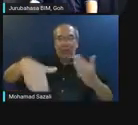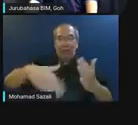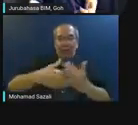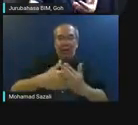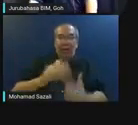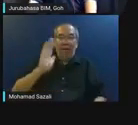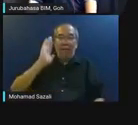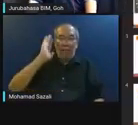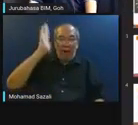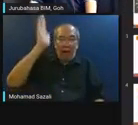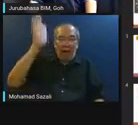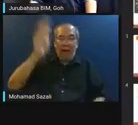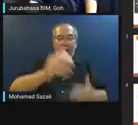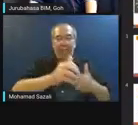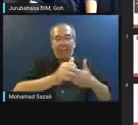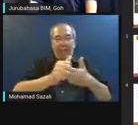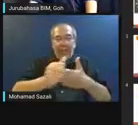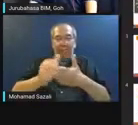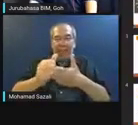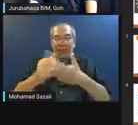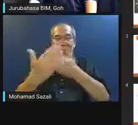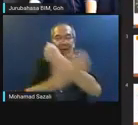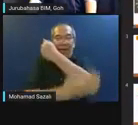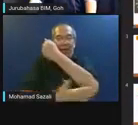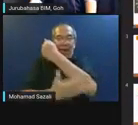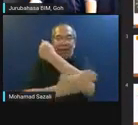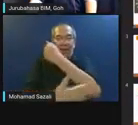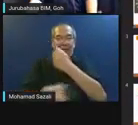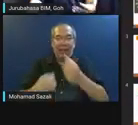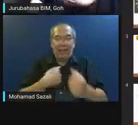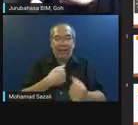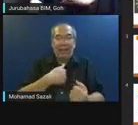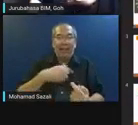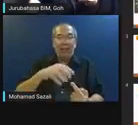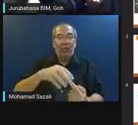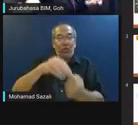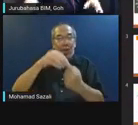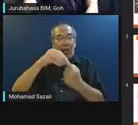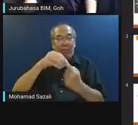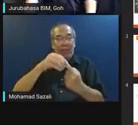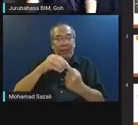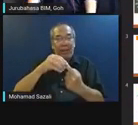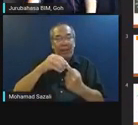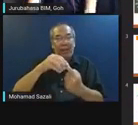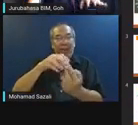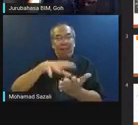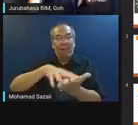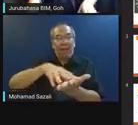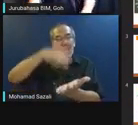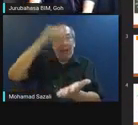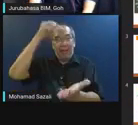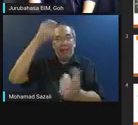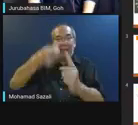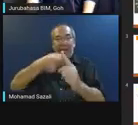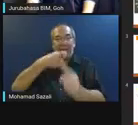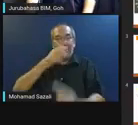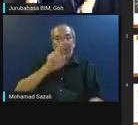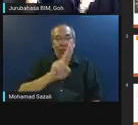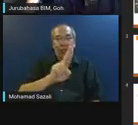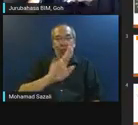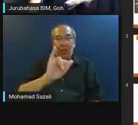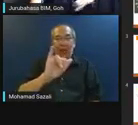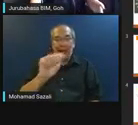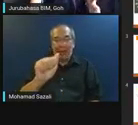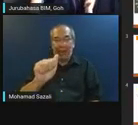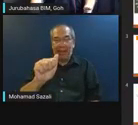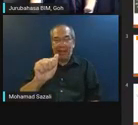And in fact, it is very important because if you're talking about with relation to management, which